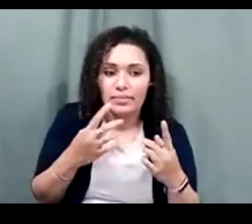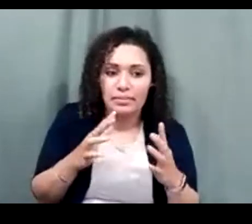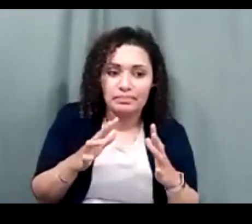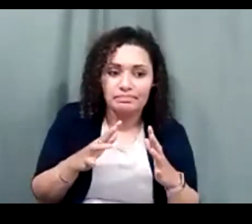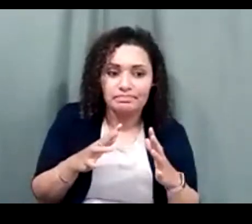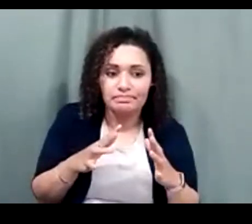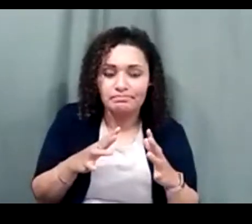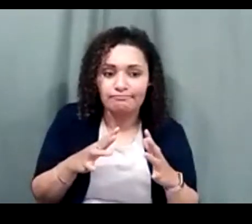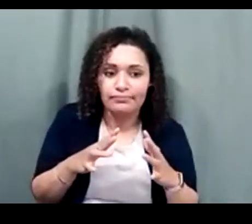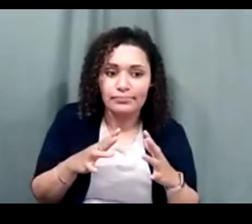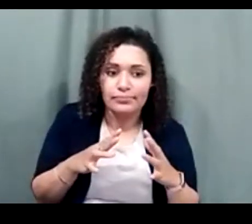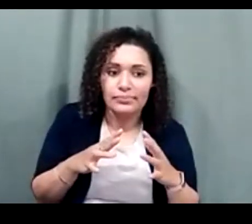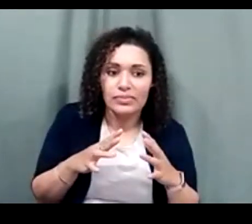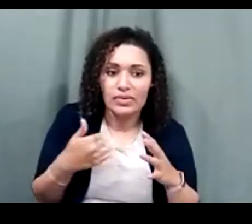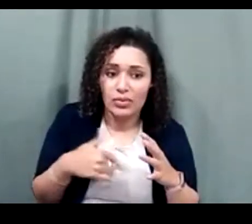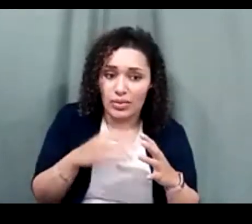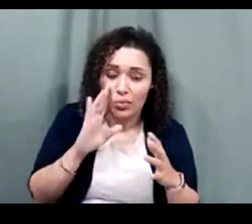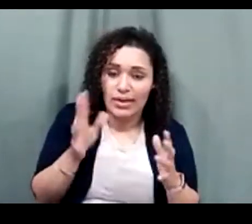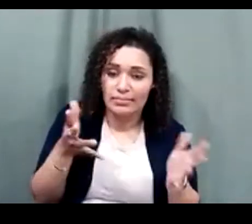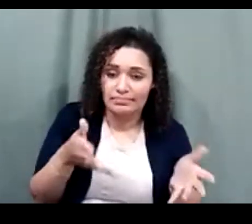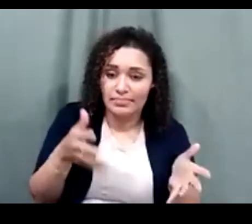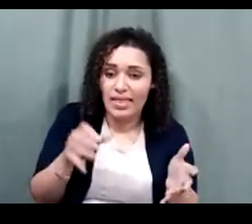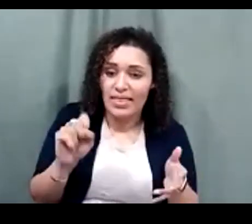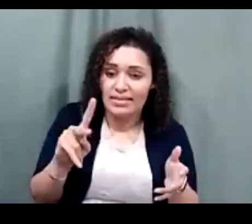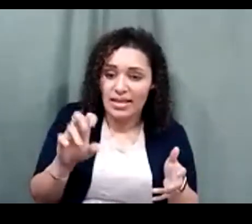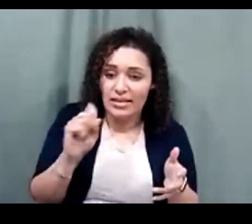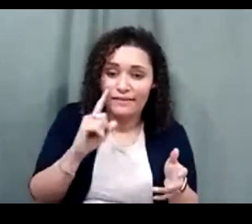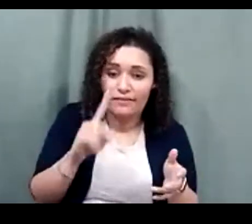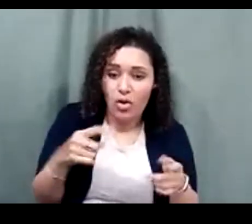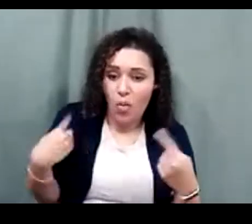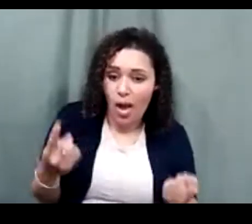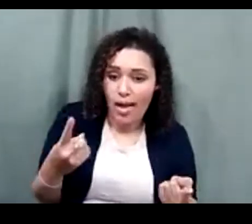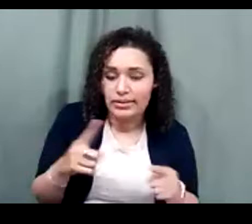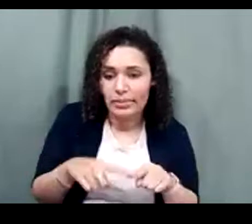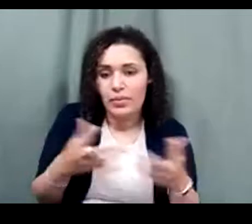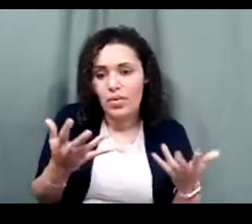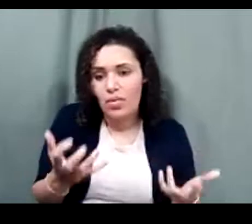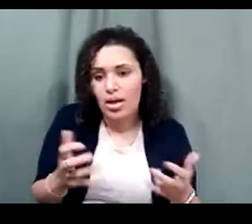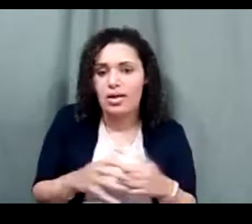will we'll let them sit on the skins for a while, and